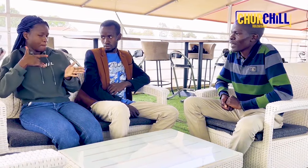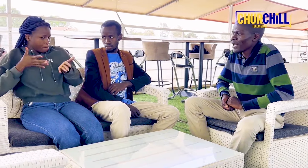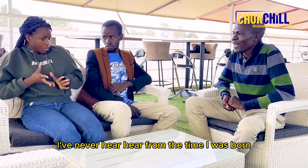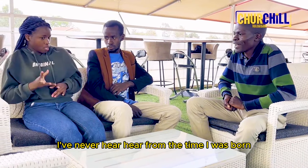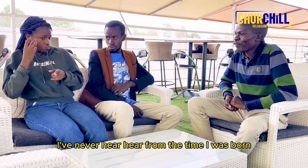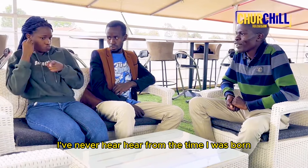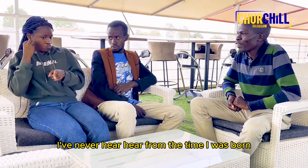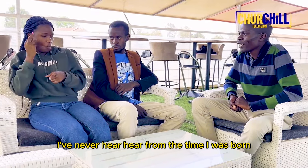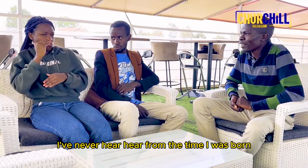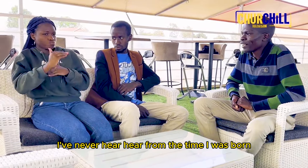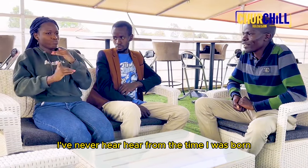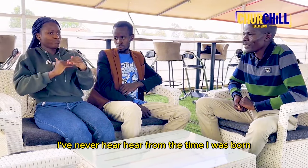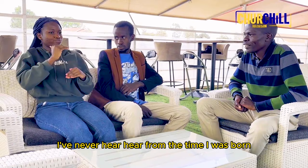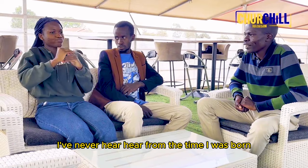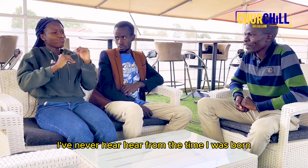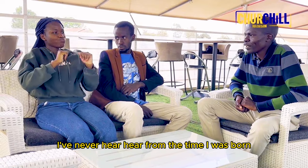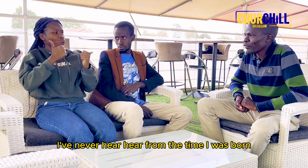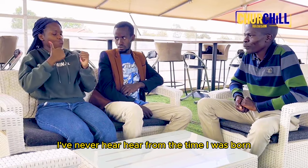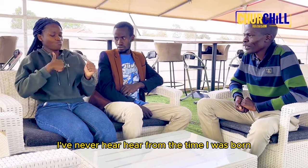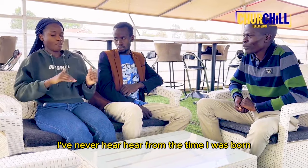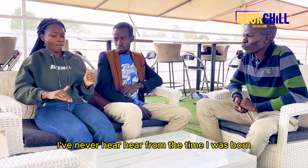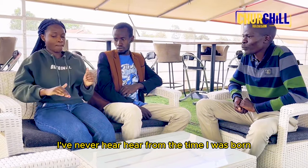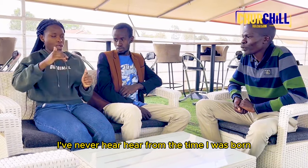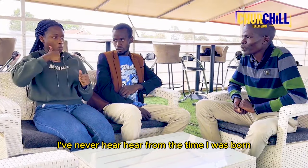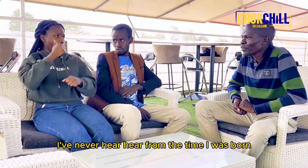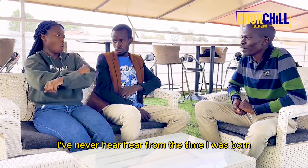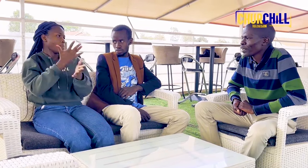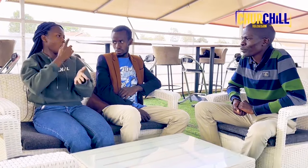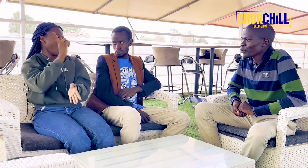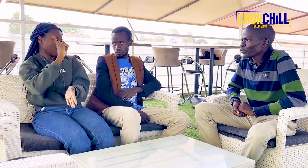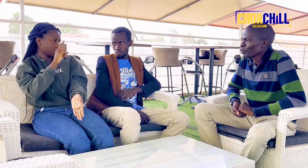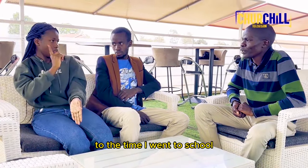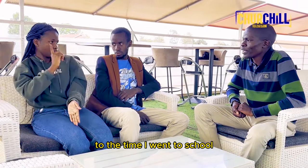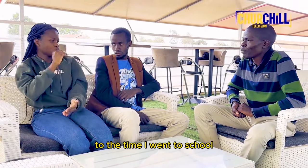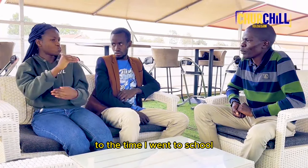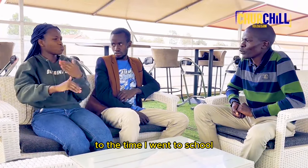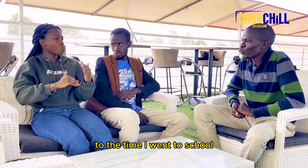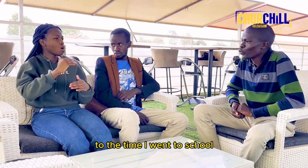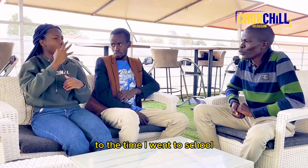I have never here from the time I was born to the time I went to school.